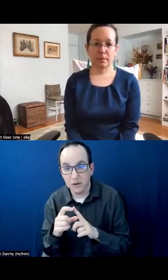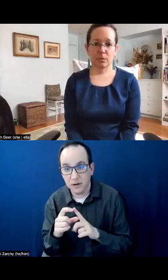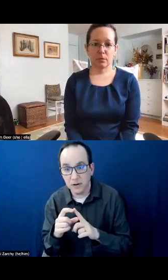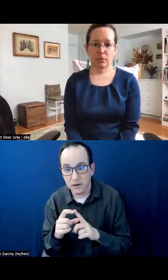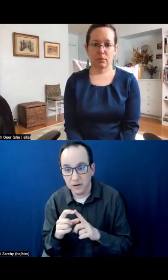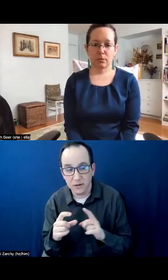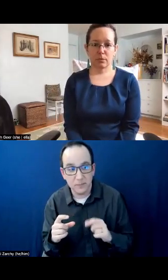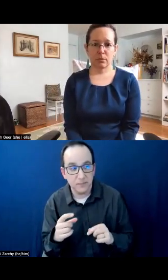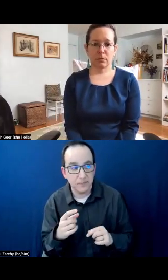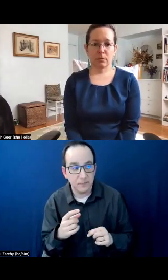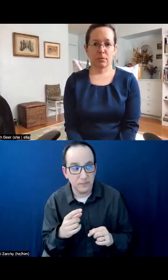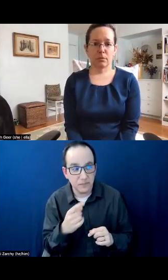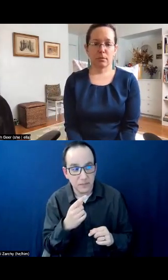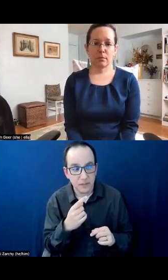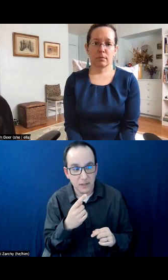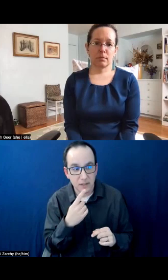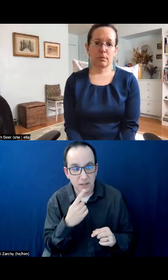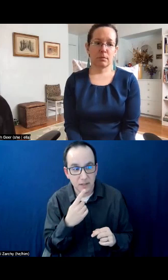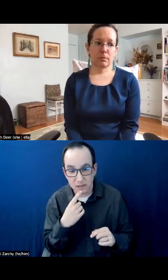their binder and I picked a word.